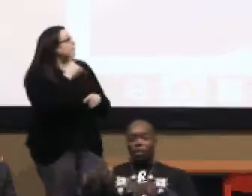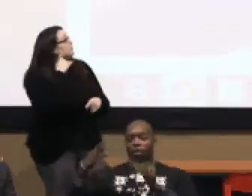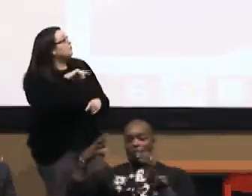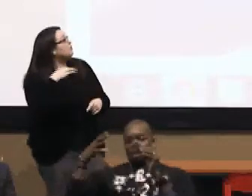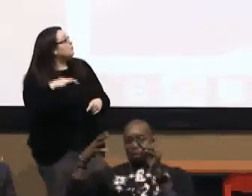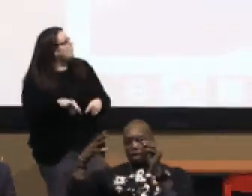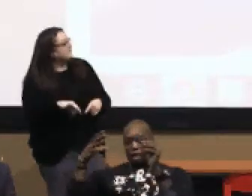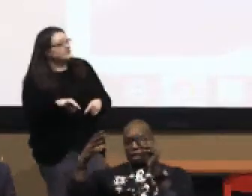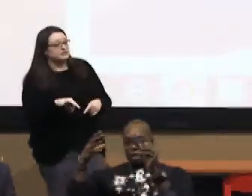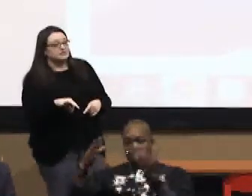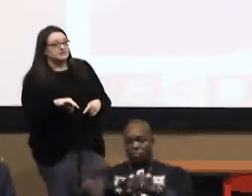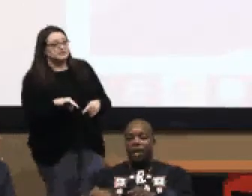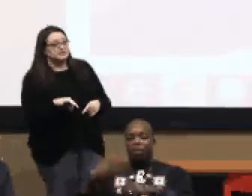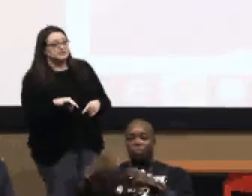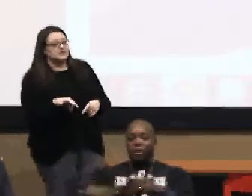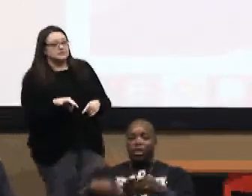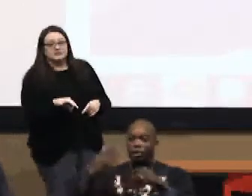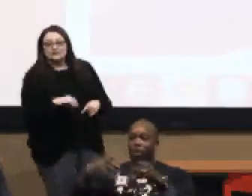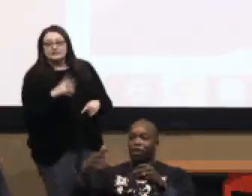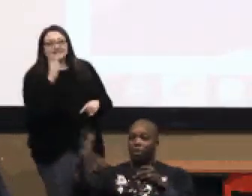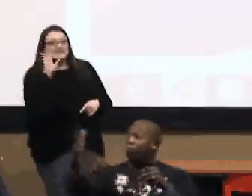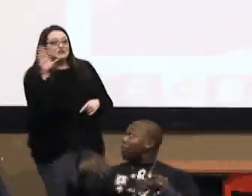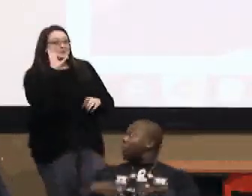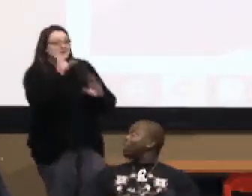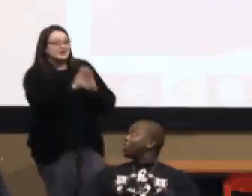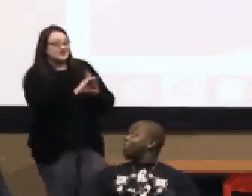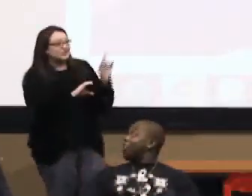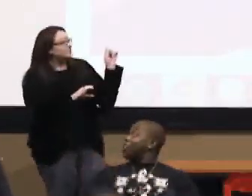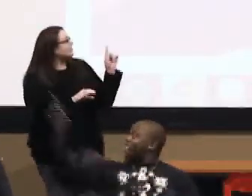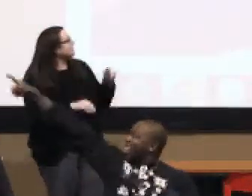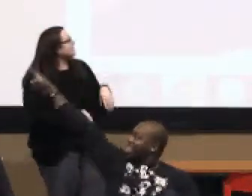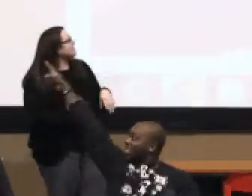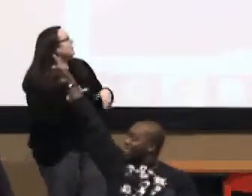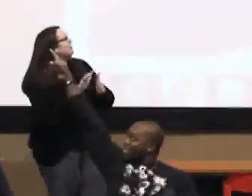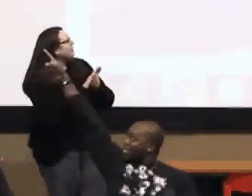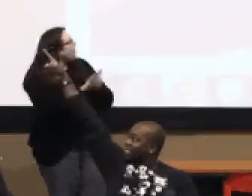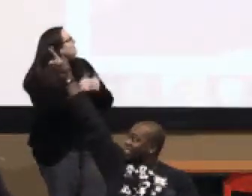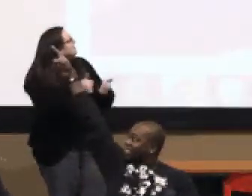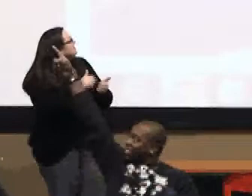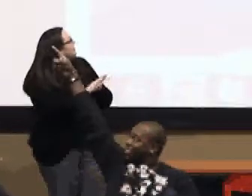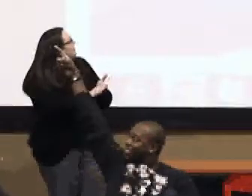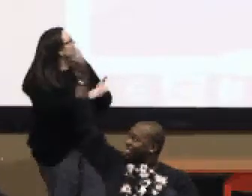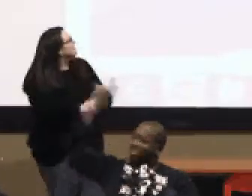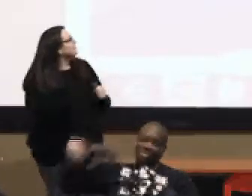For-profits make money on their product.